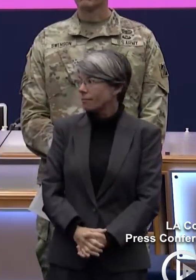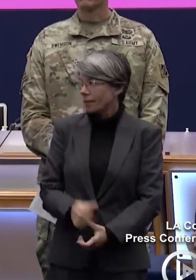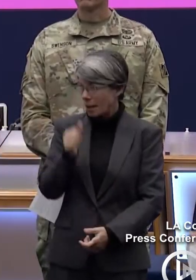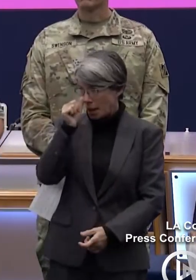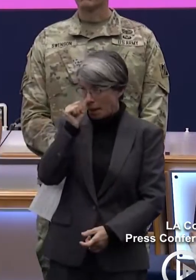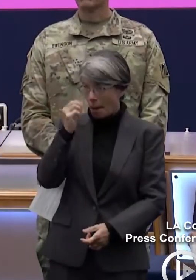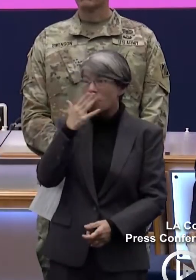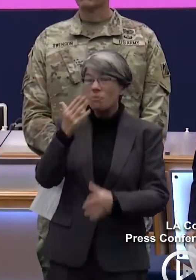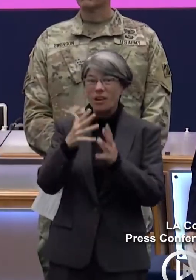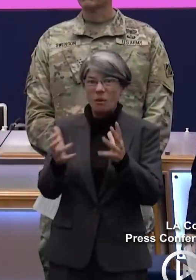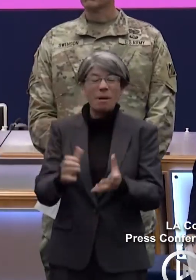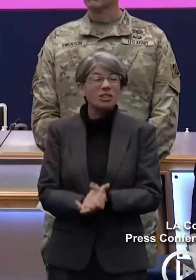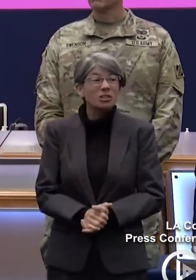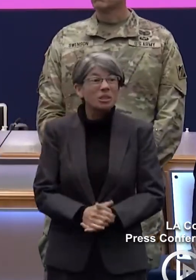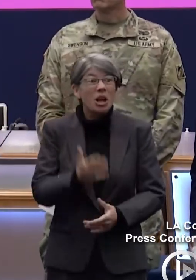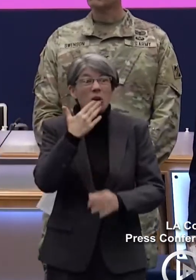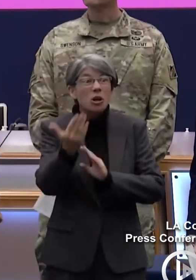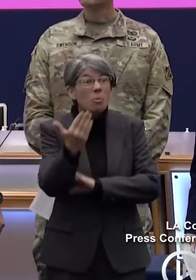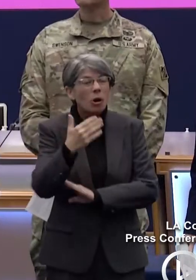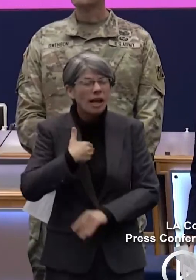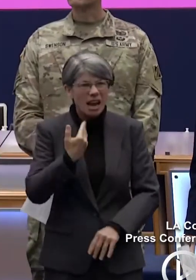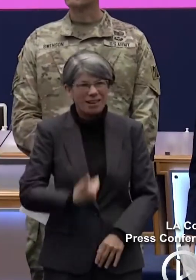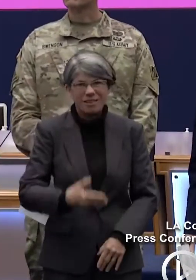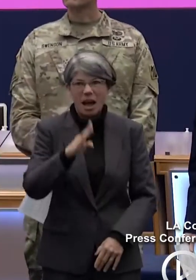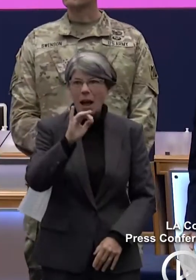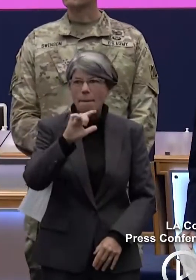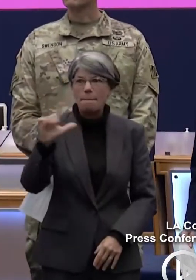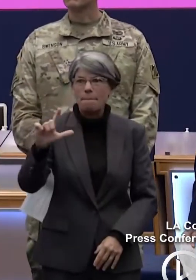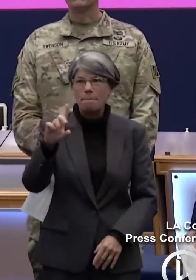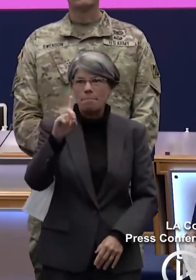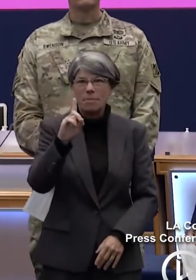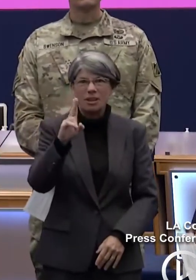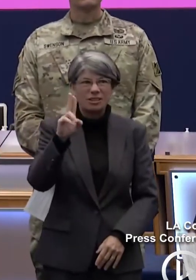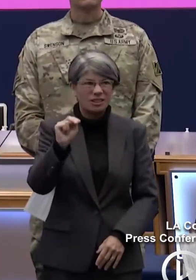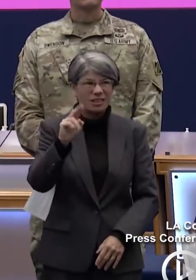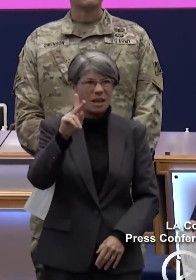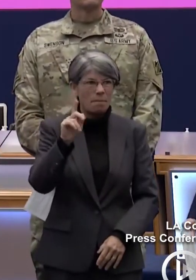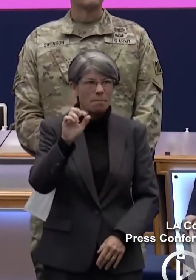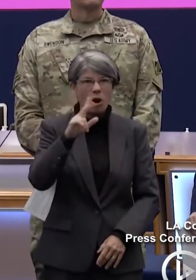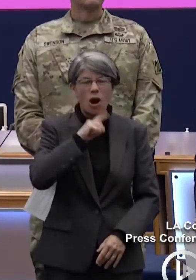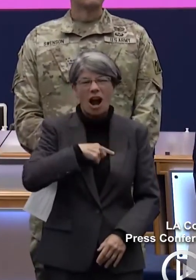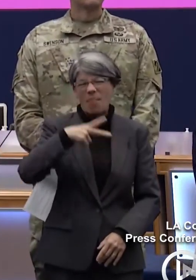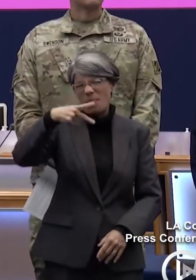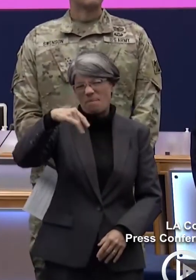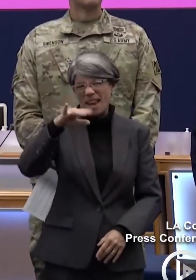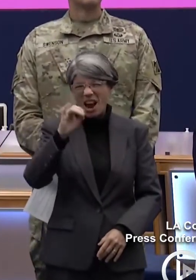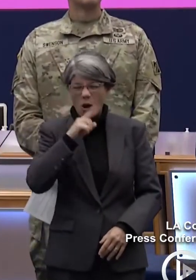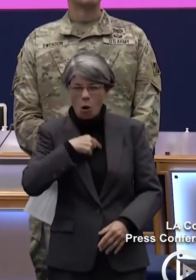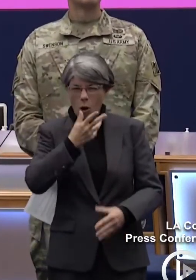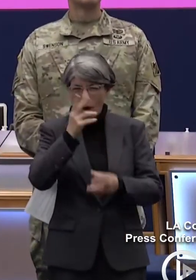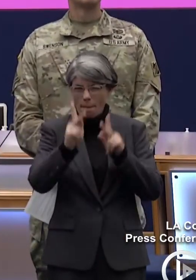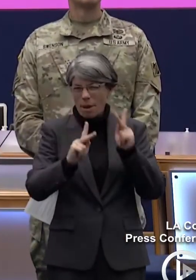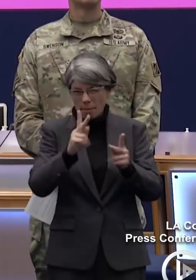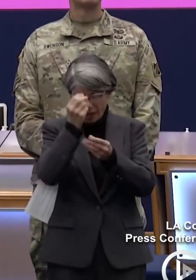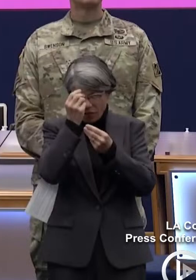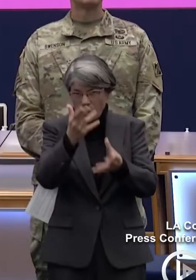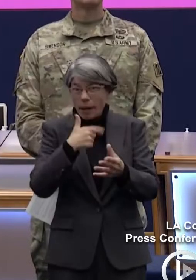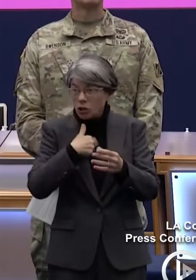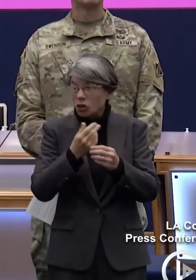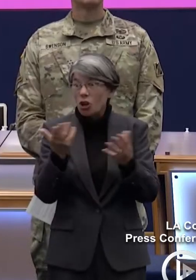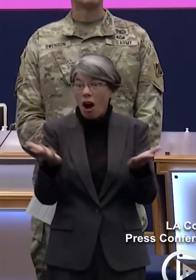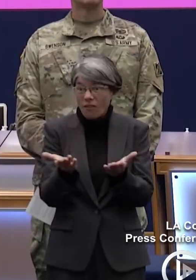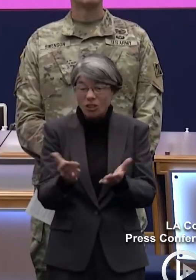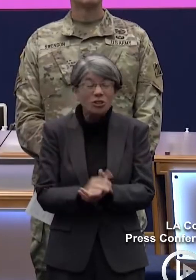Thank you very much. Good morning. My name is Bill Dunbar. I'm a Public Information Officer with the U.S. Environmental Protection Agency, and I'm here to bring